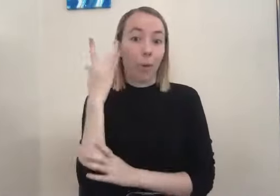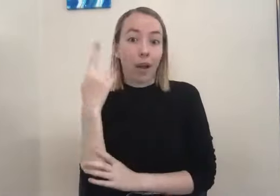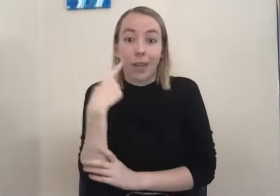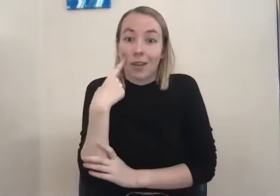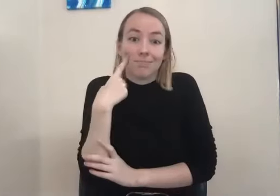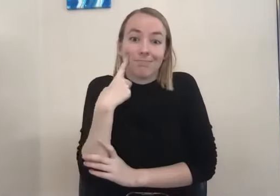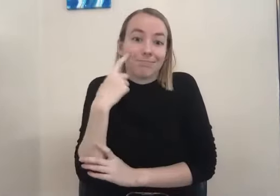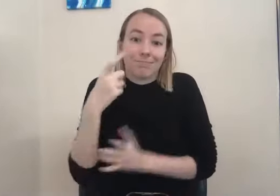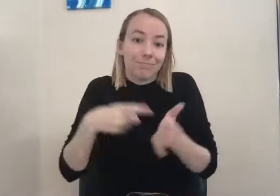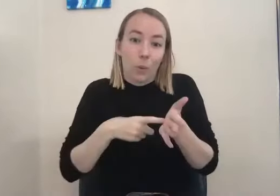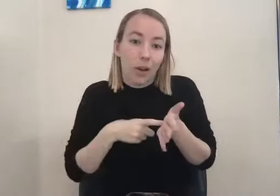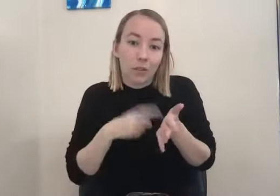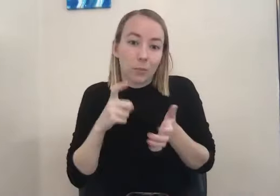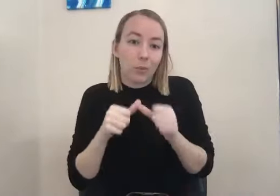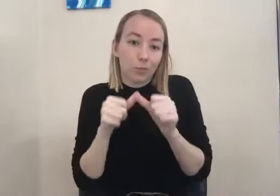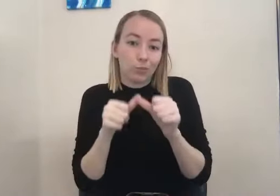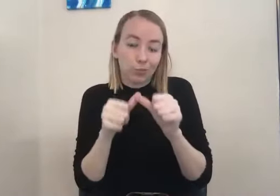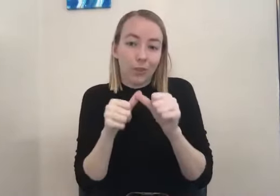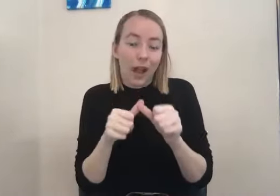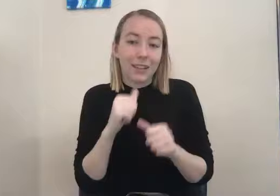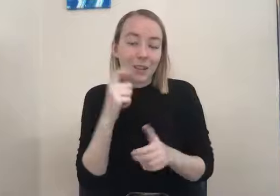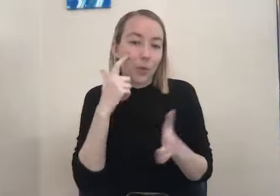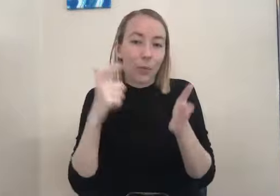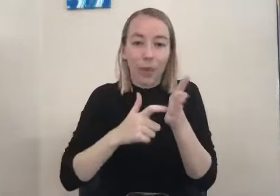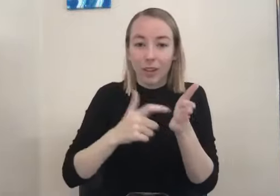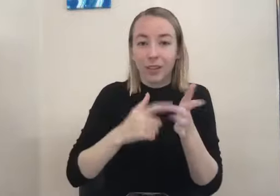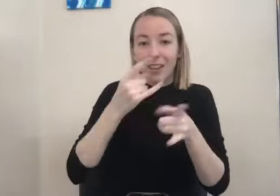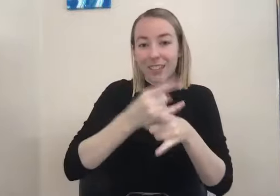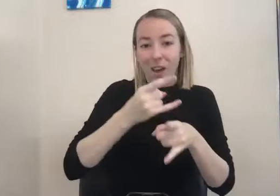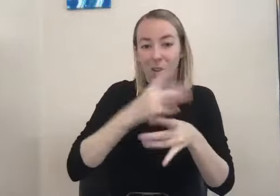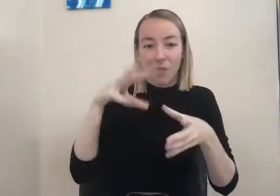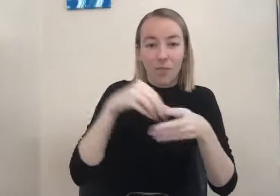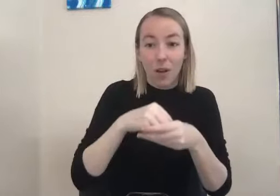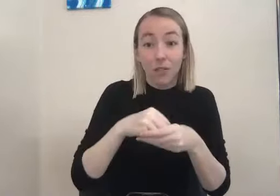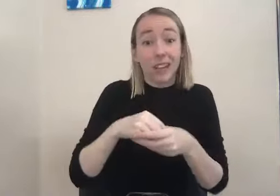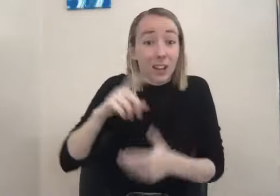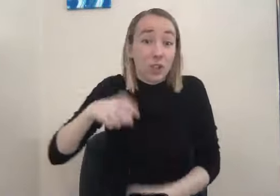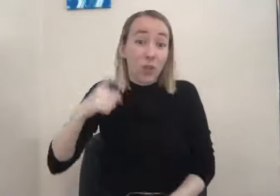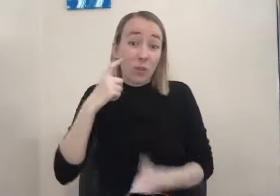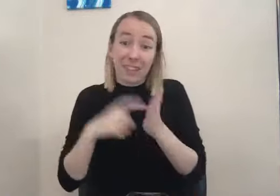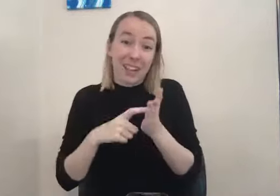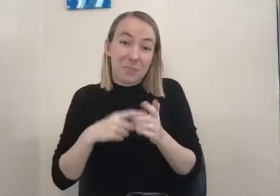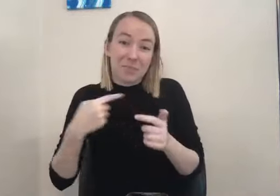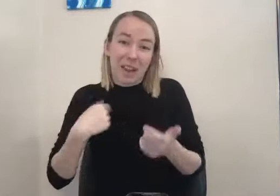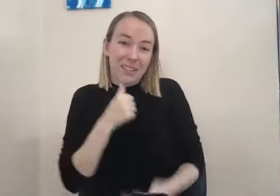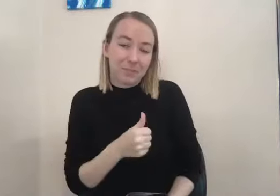the grandchild or the great-grandchild of an alcoholic, and I think that's what it was for me. But I was to carry on and marry